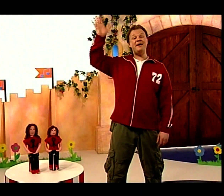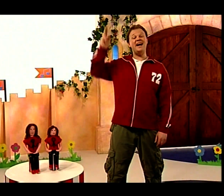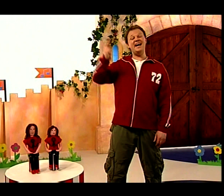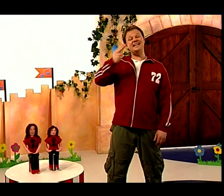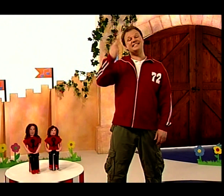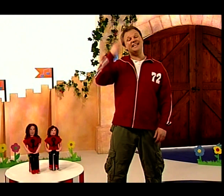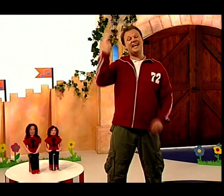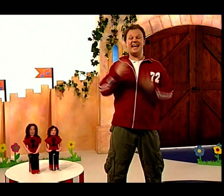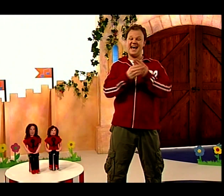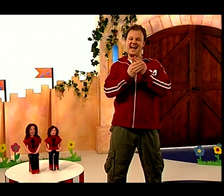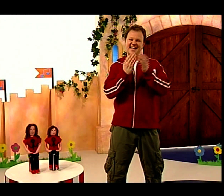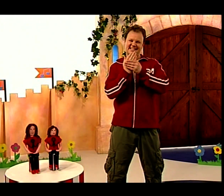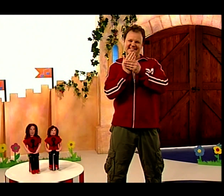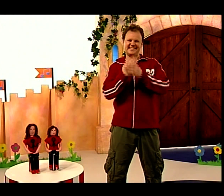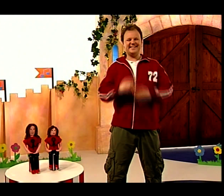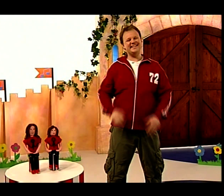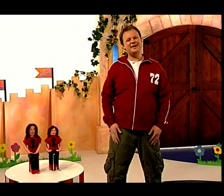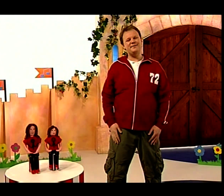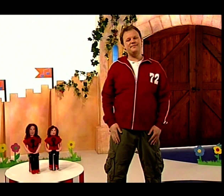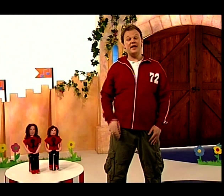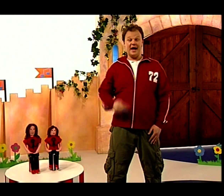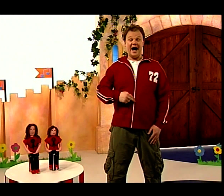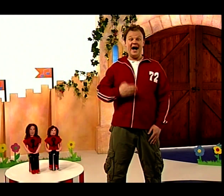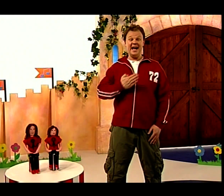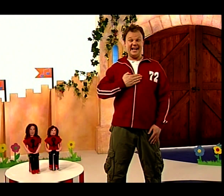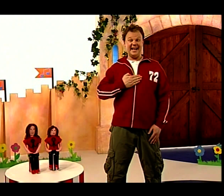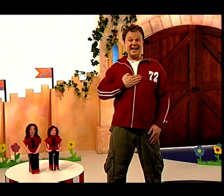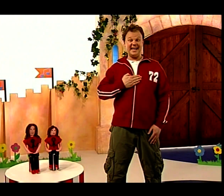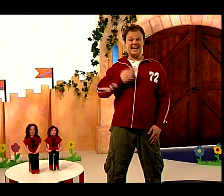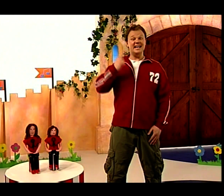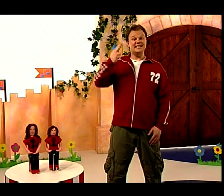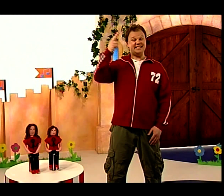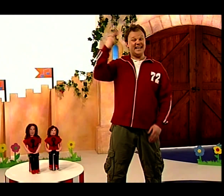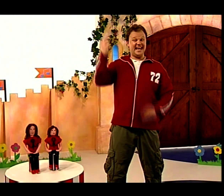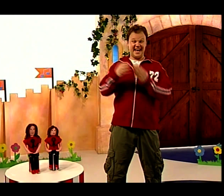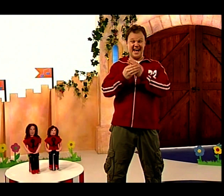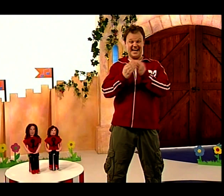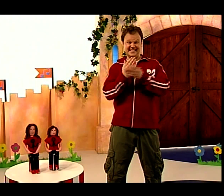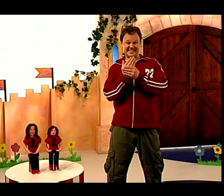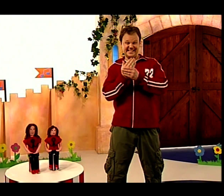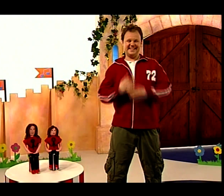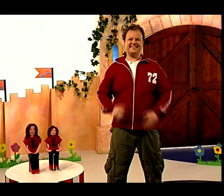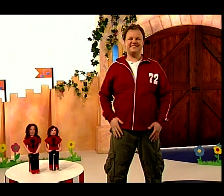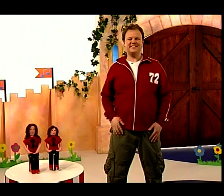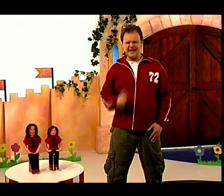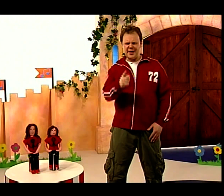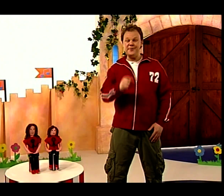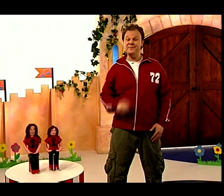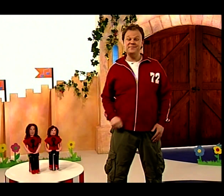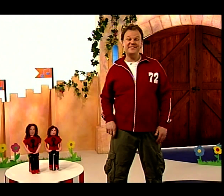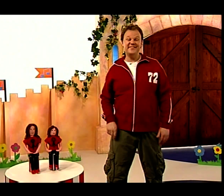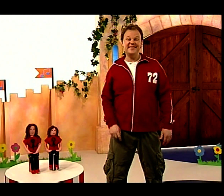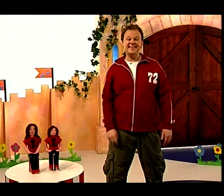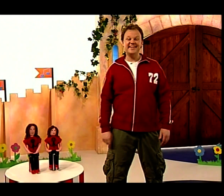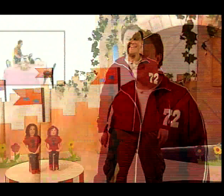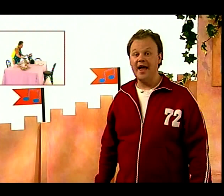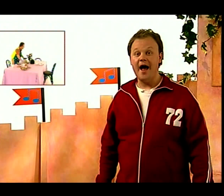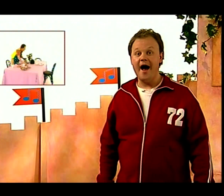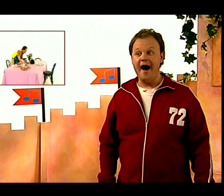Bye-bye, singing hands. I like singing hands. Do you?